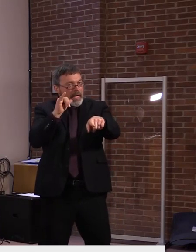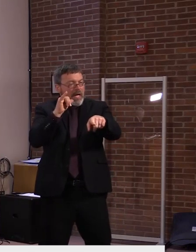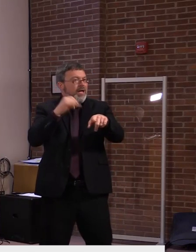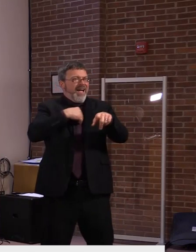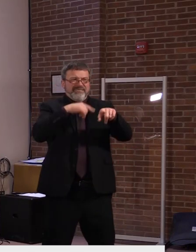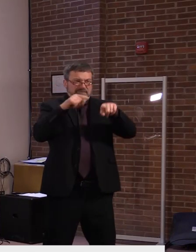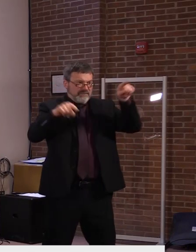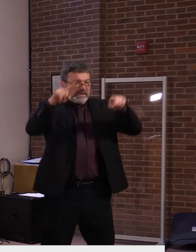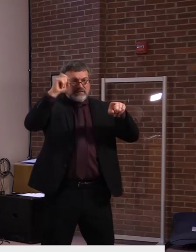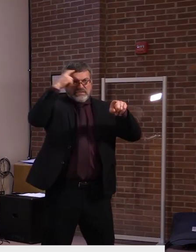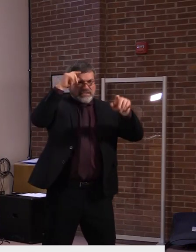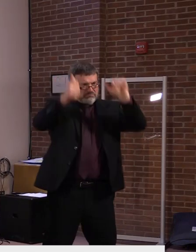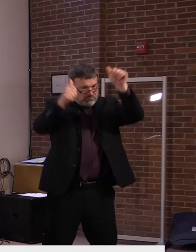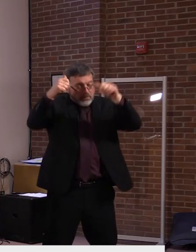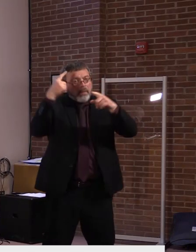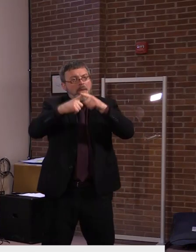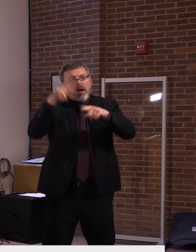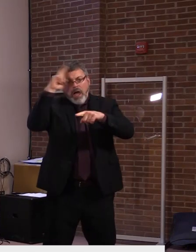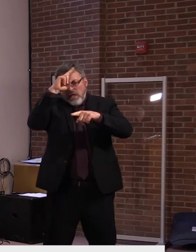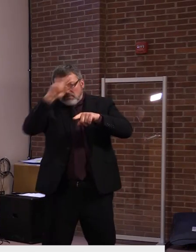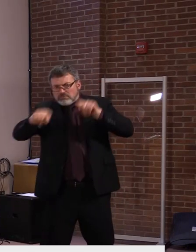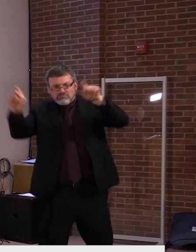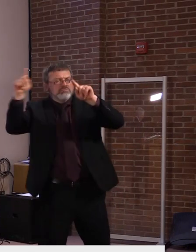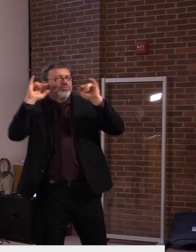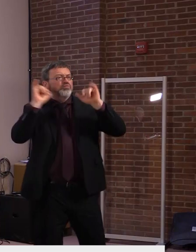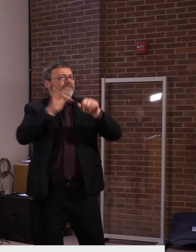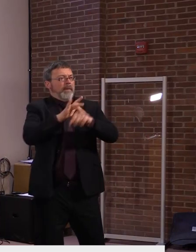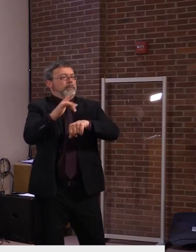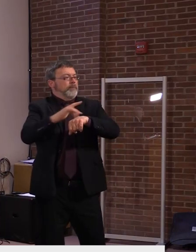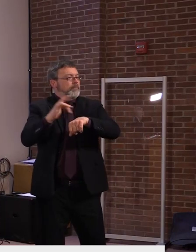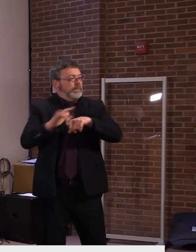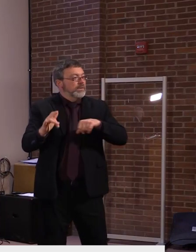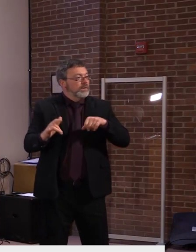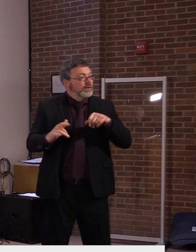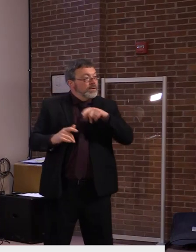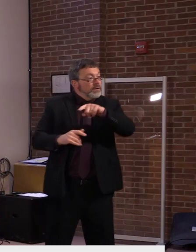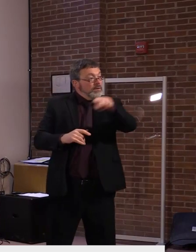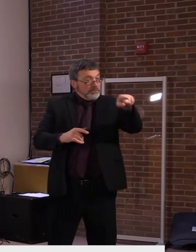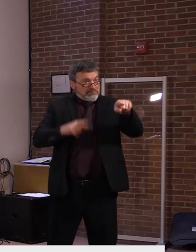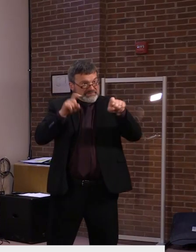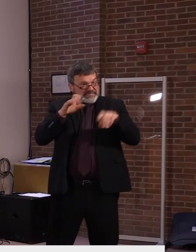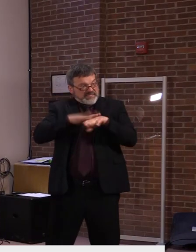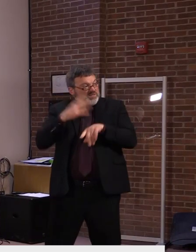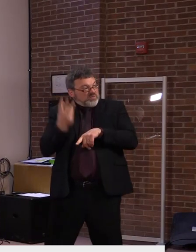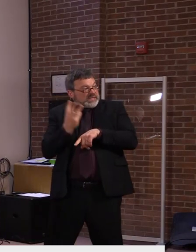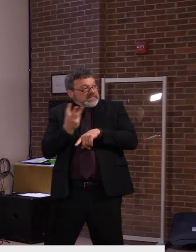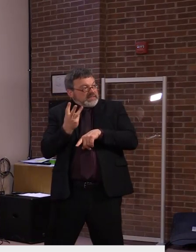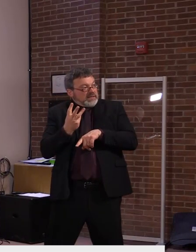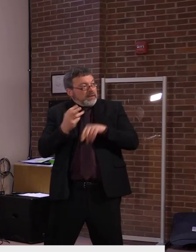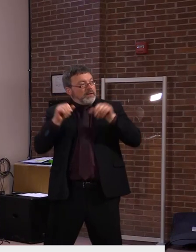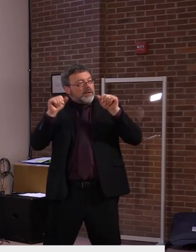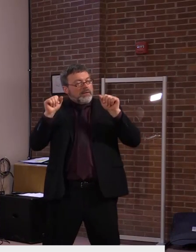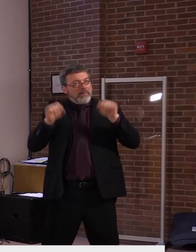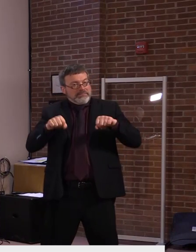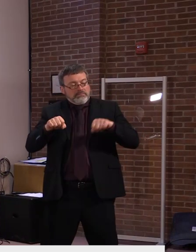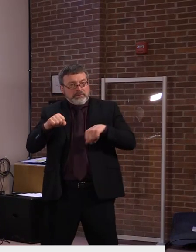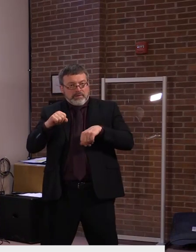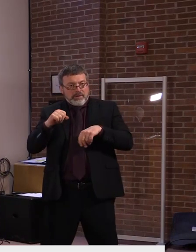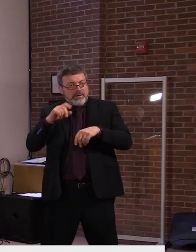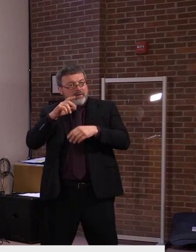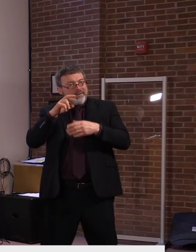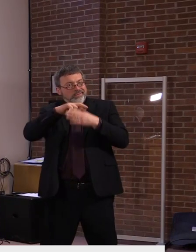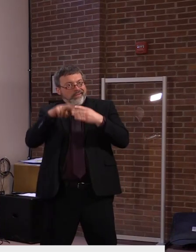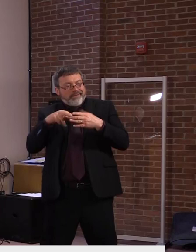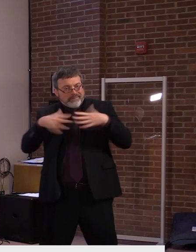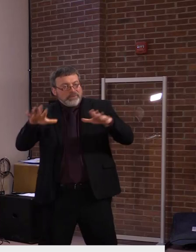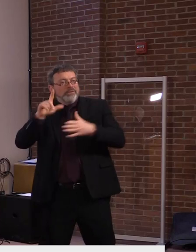you get tested on Wednesday, our goal is to get your results before Thanksgiving. In addition to Wednesday